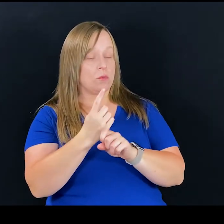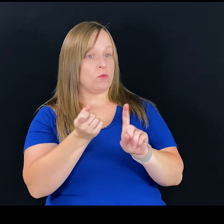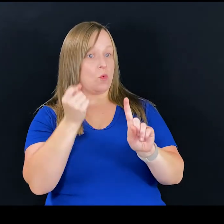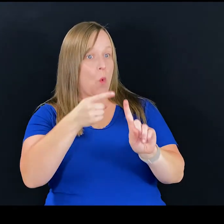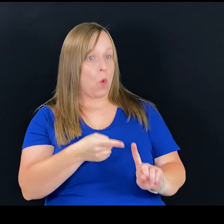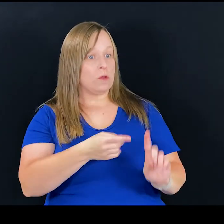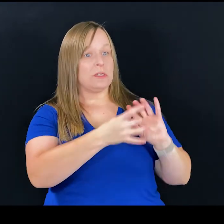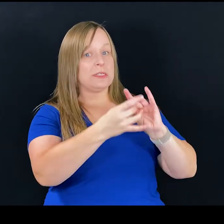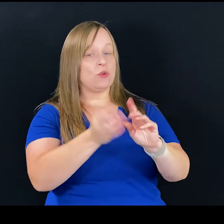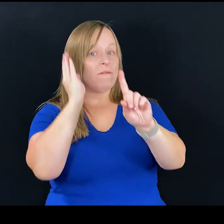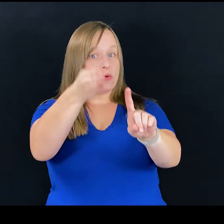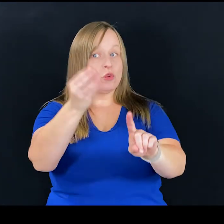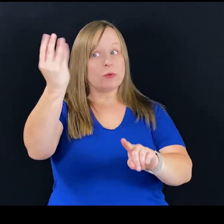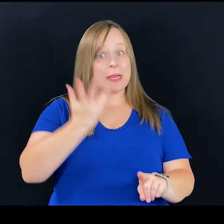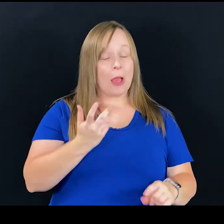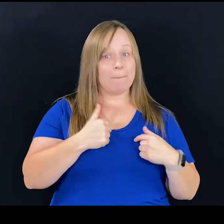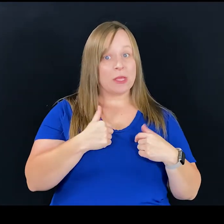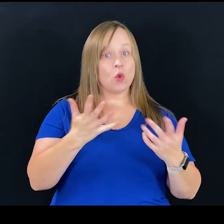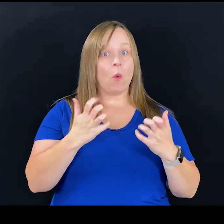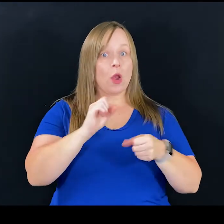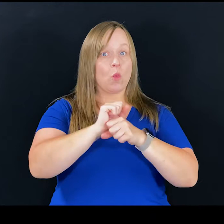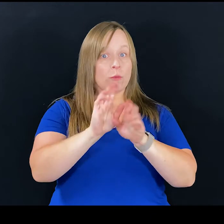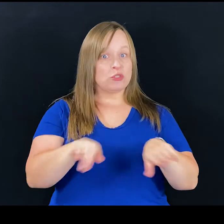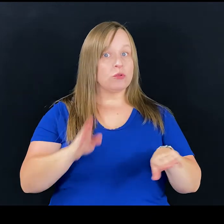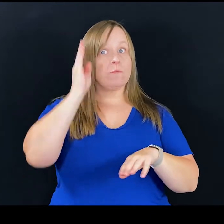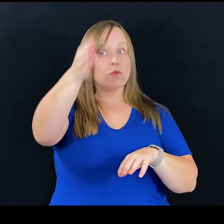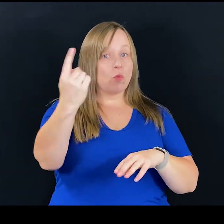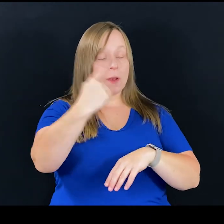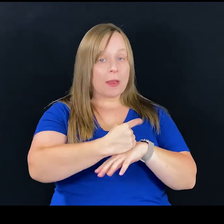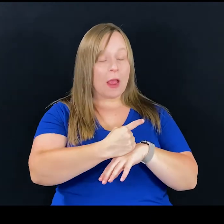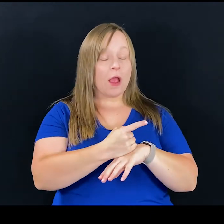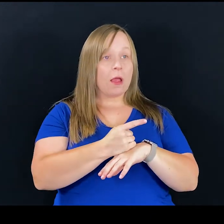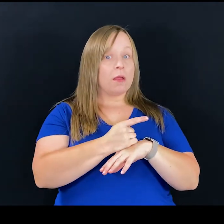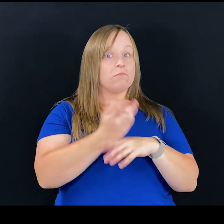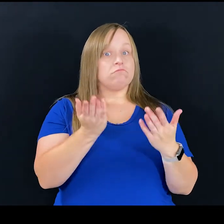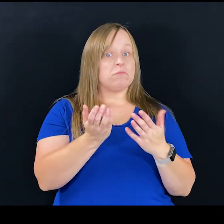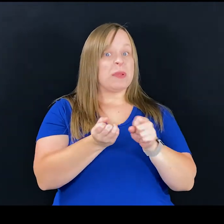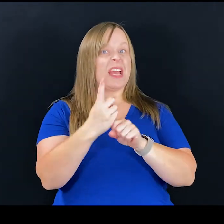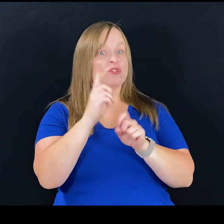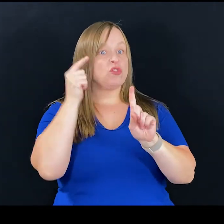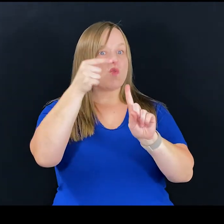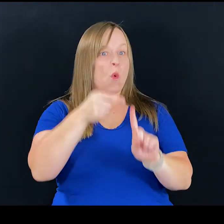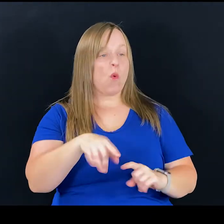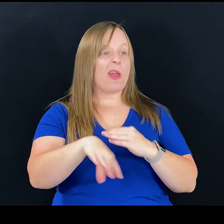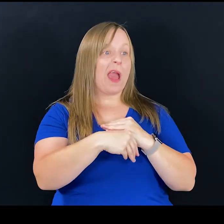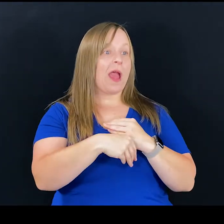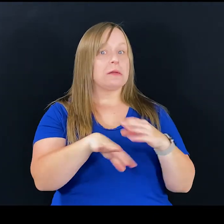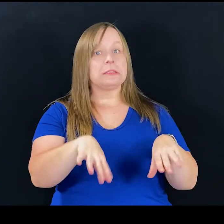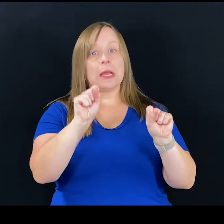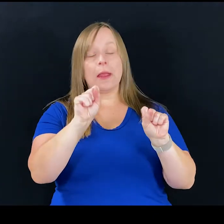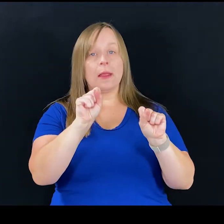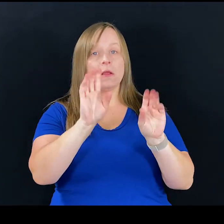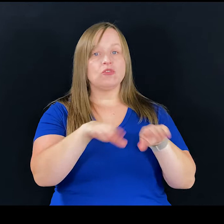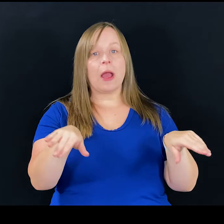your goals should go to your future. So if you tell me that you would like to work with children in your future, then maybe next